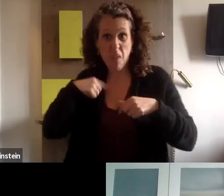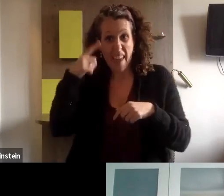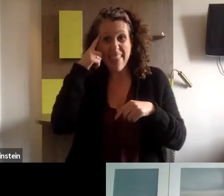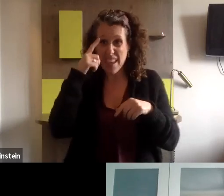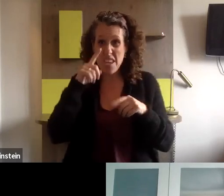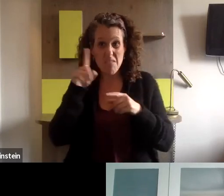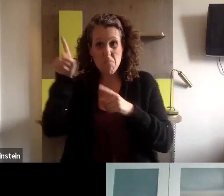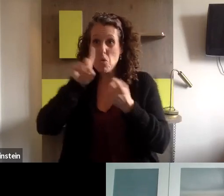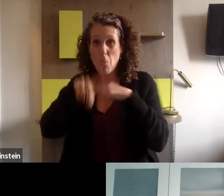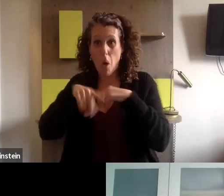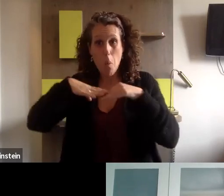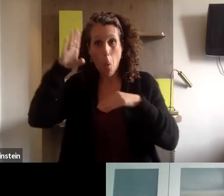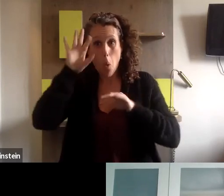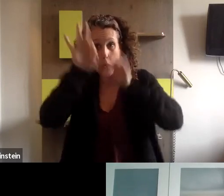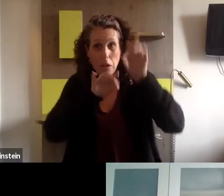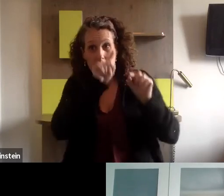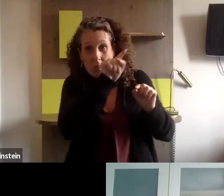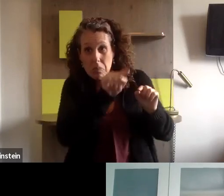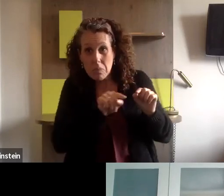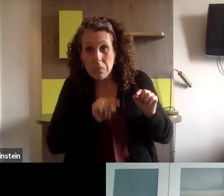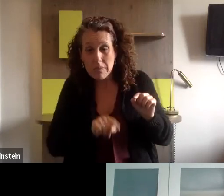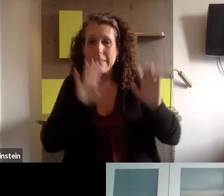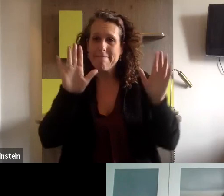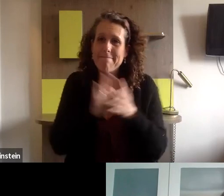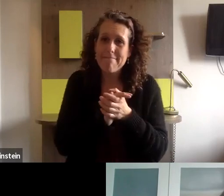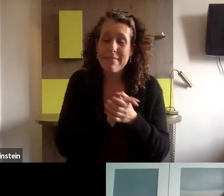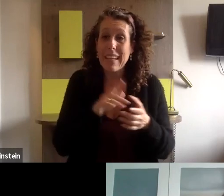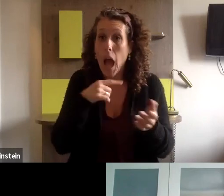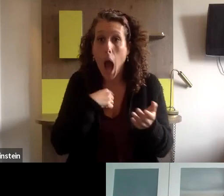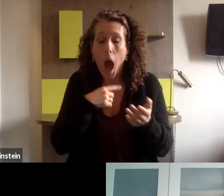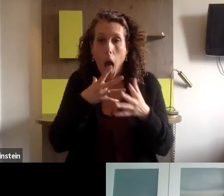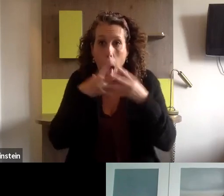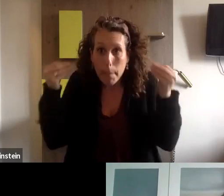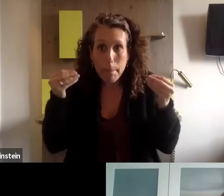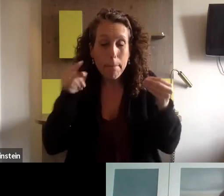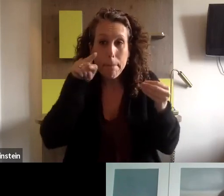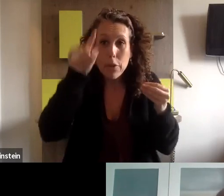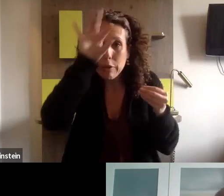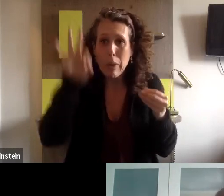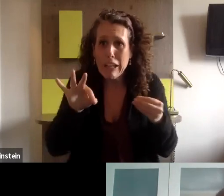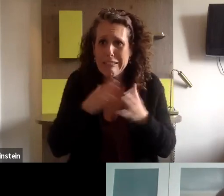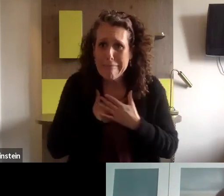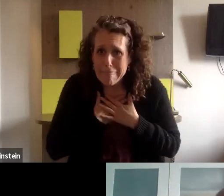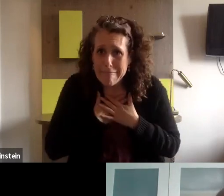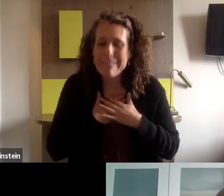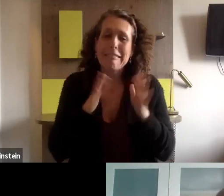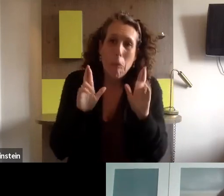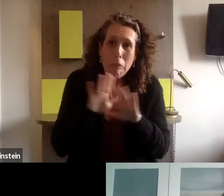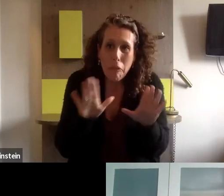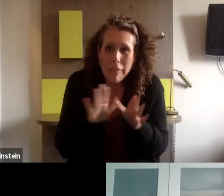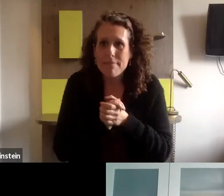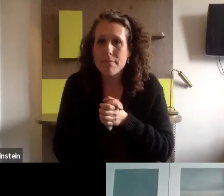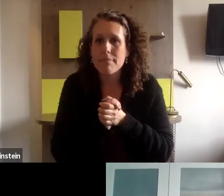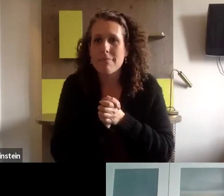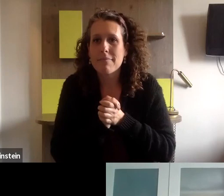questions that we've had there. I apologize if I've missed anybody. So it just falls